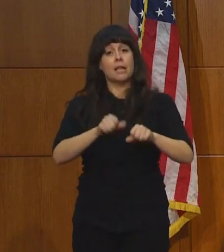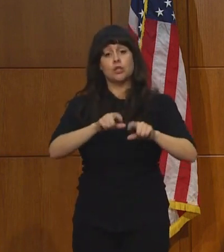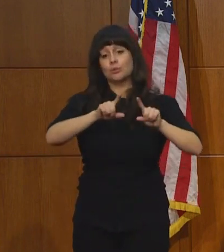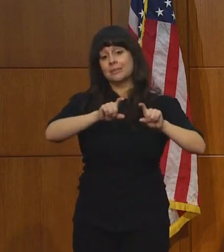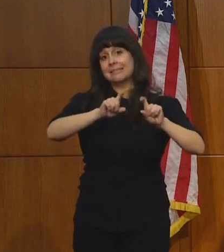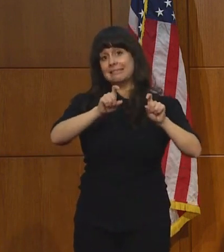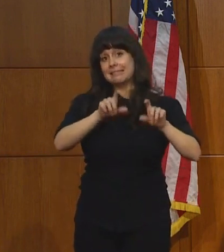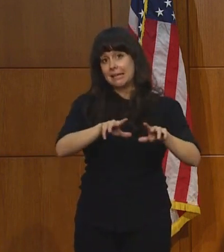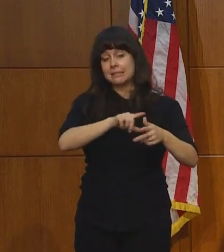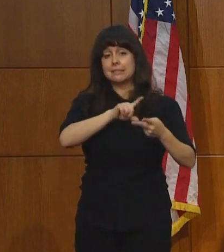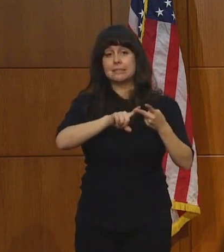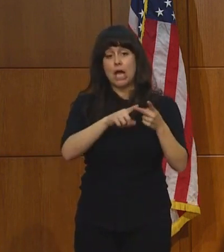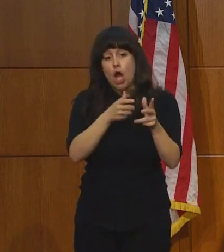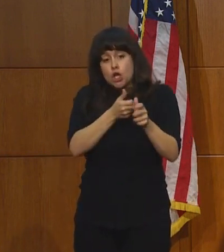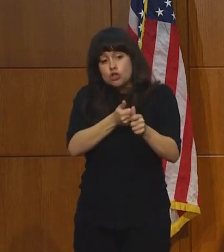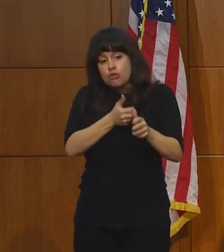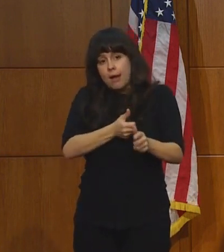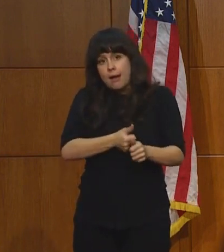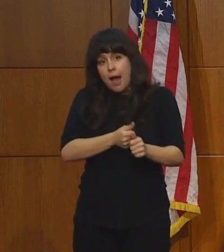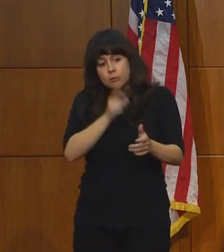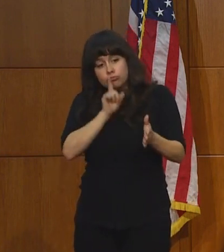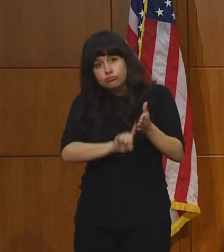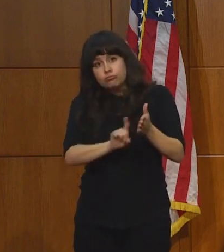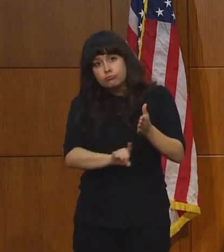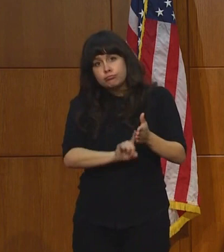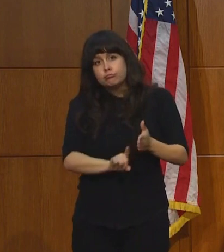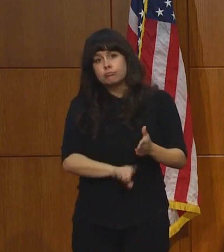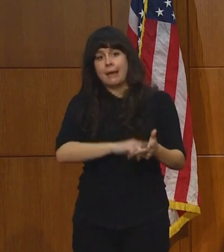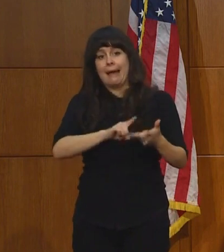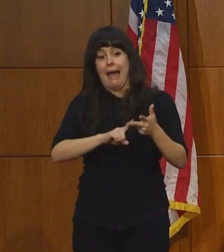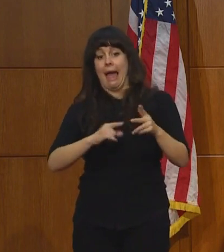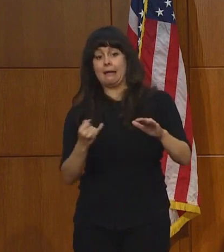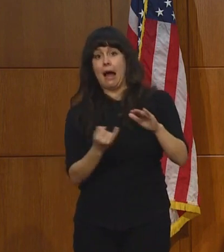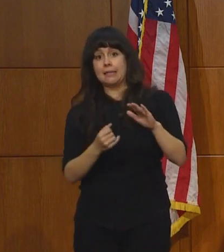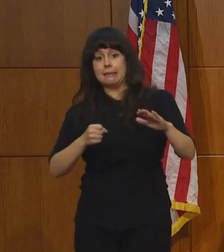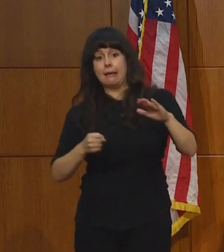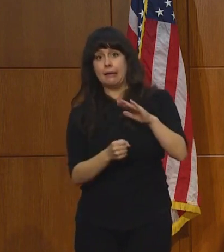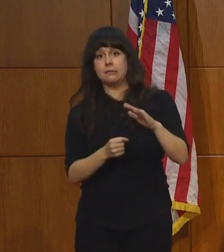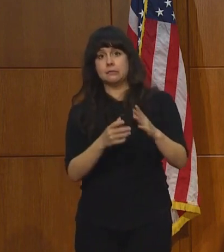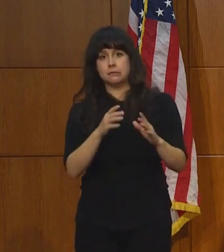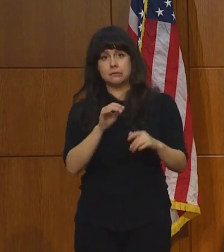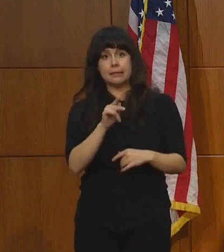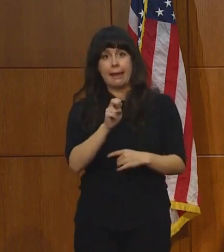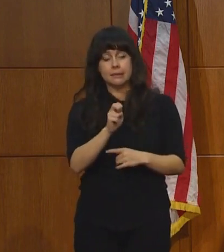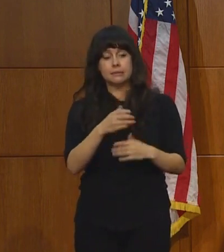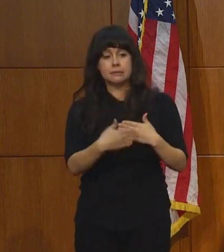trace, and isolate cases will be an important component as we move forward.